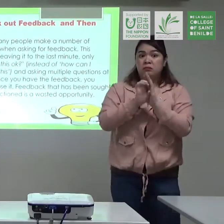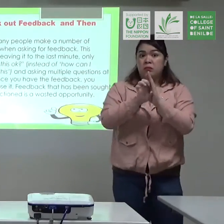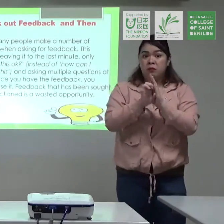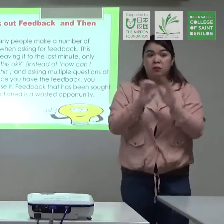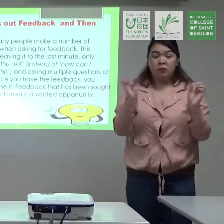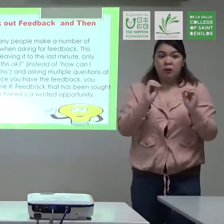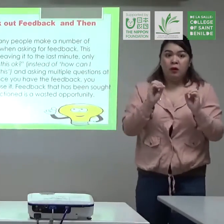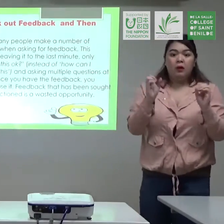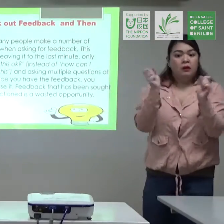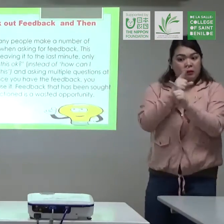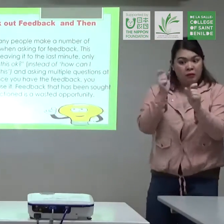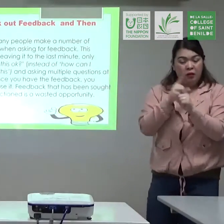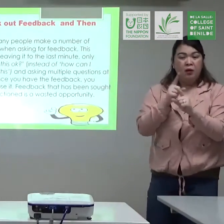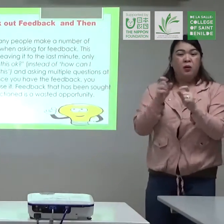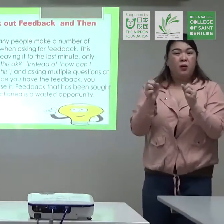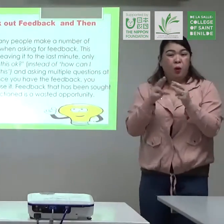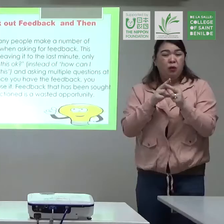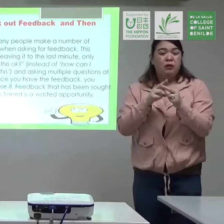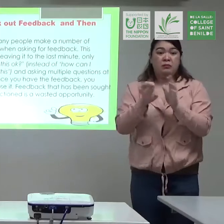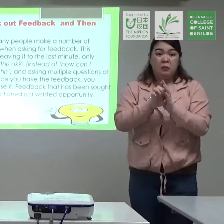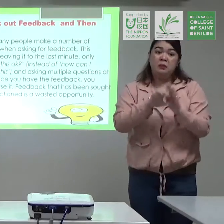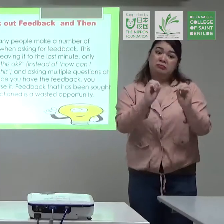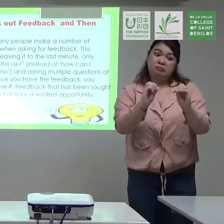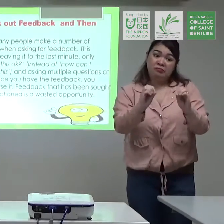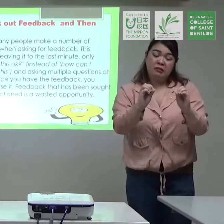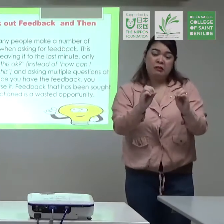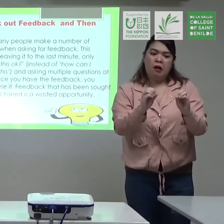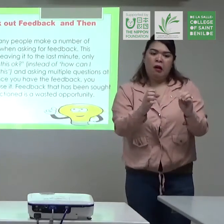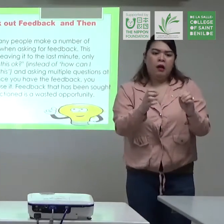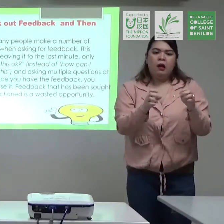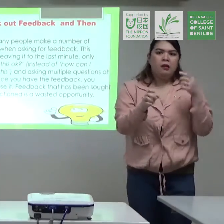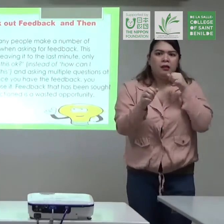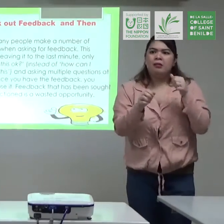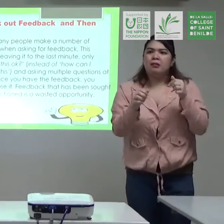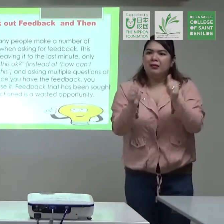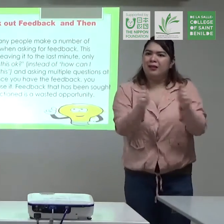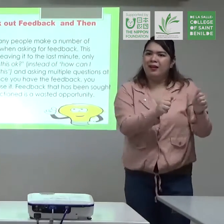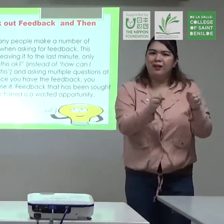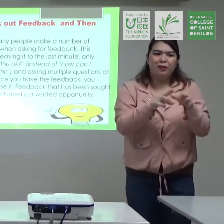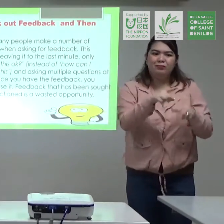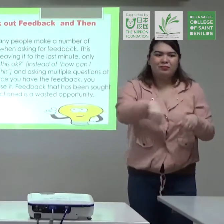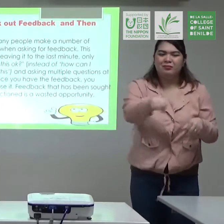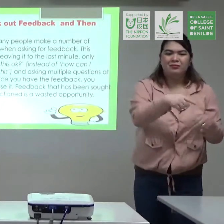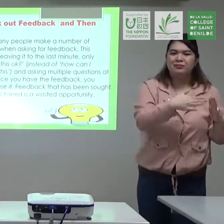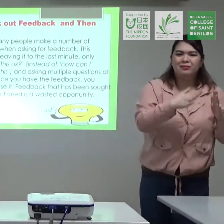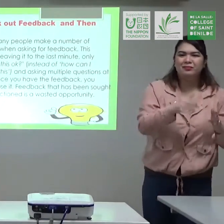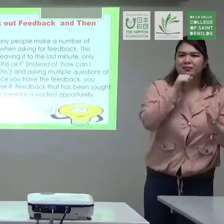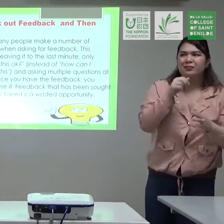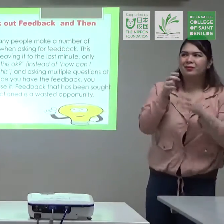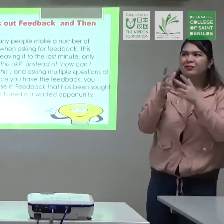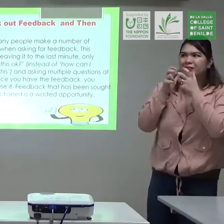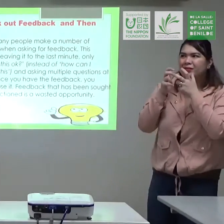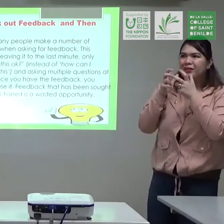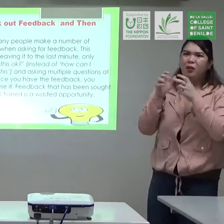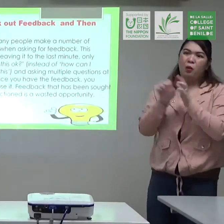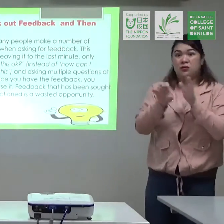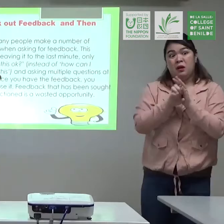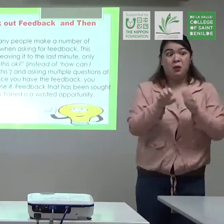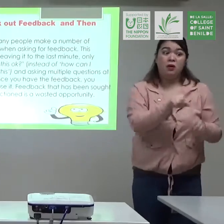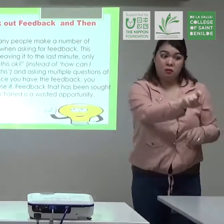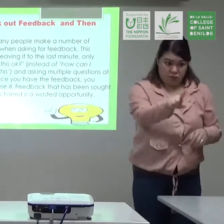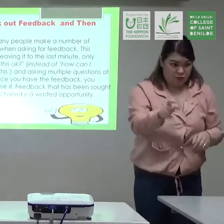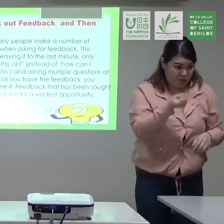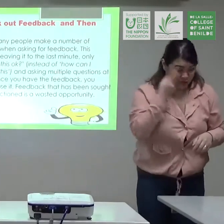to learn and come up with a project if he does not solicit feedback